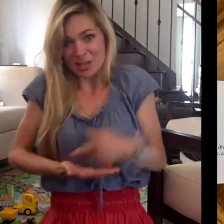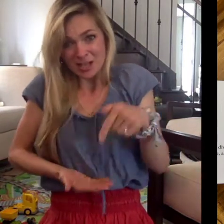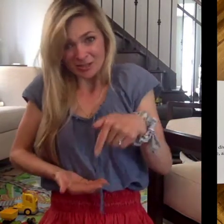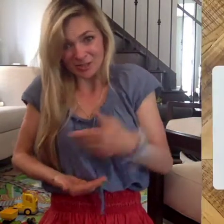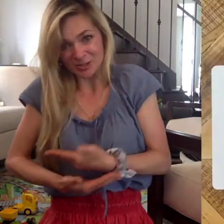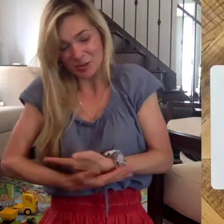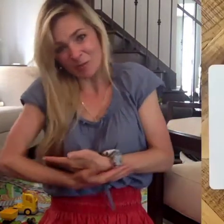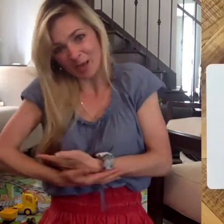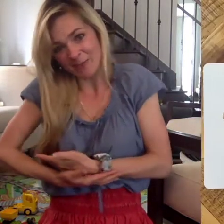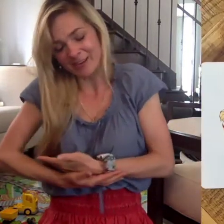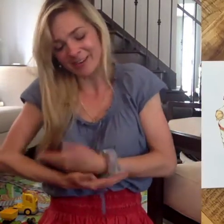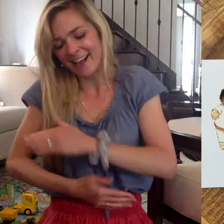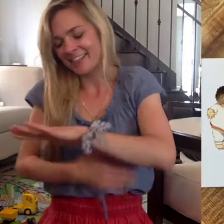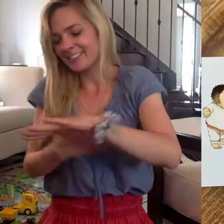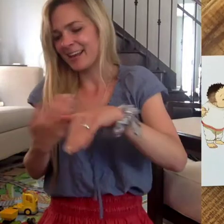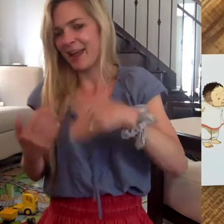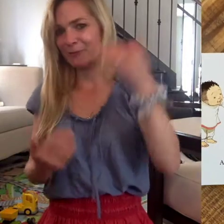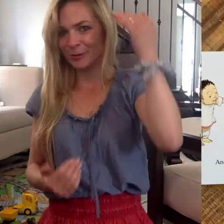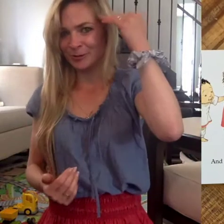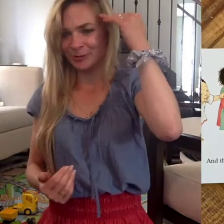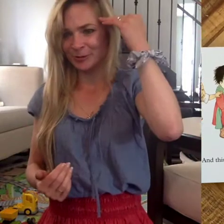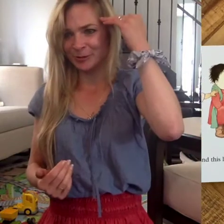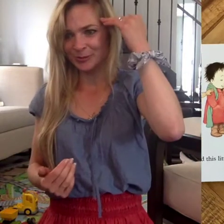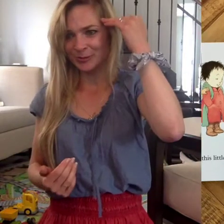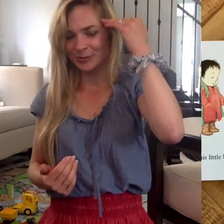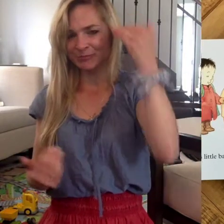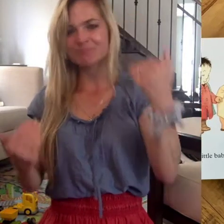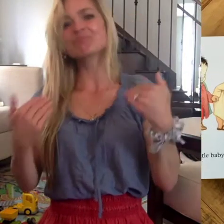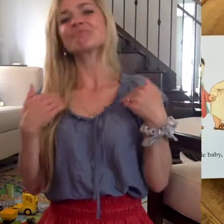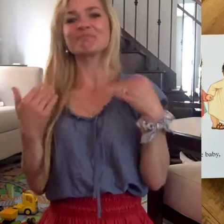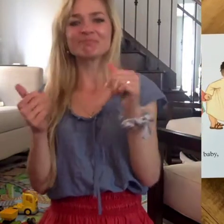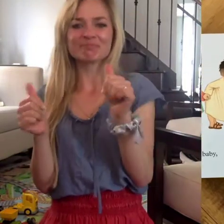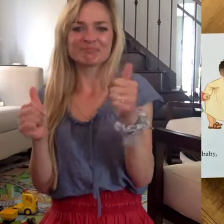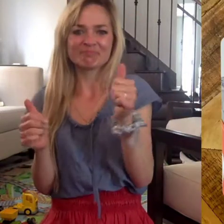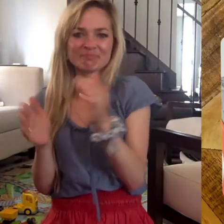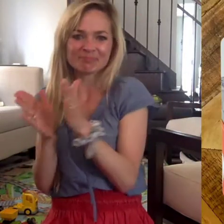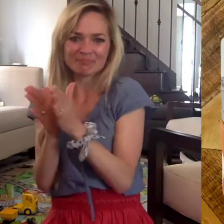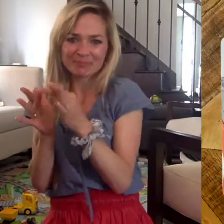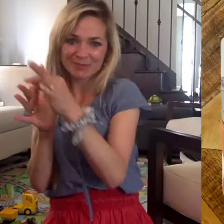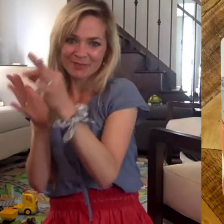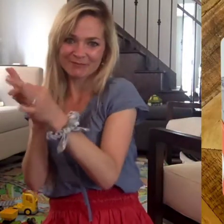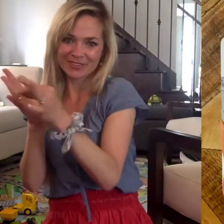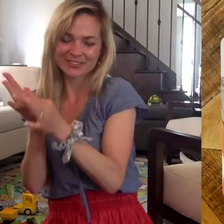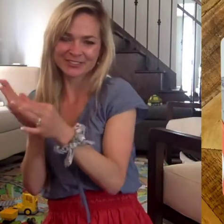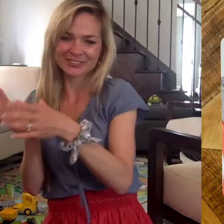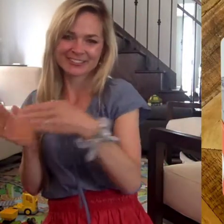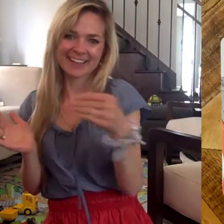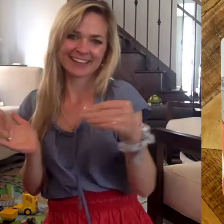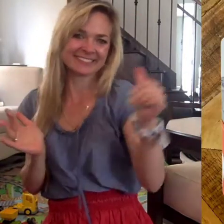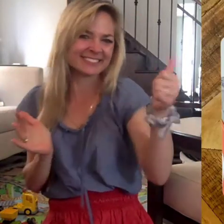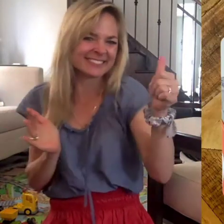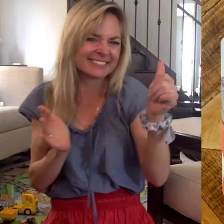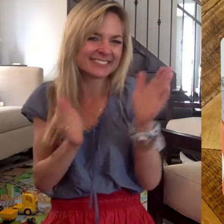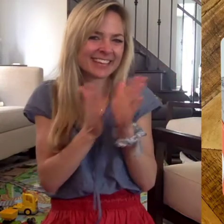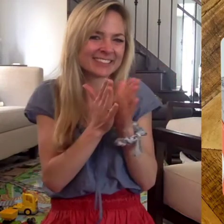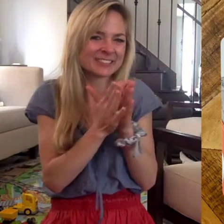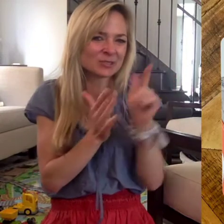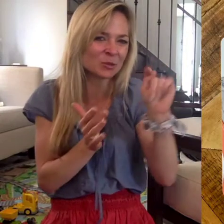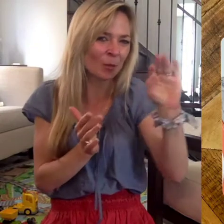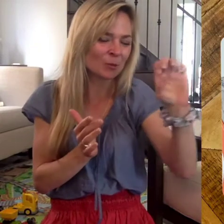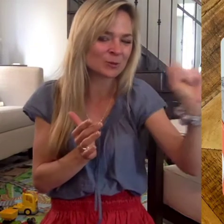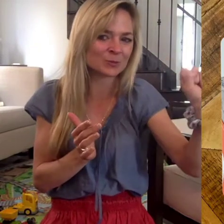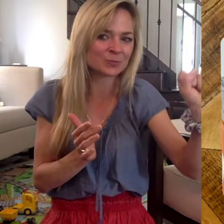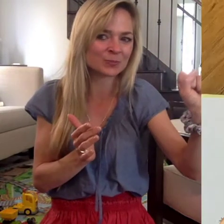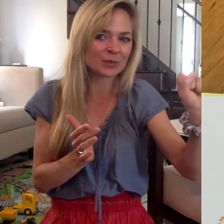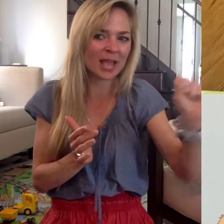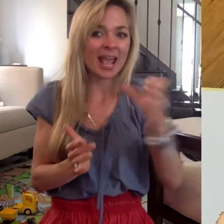mine. And that little baby, as everyone knows, had